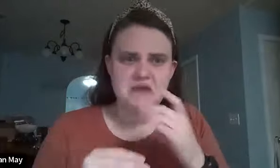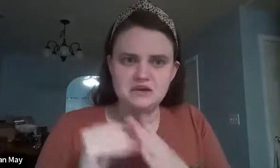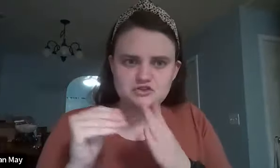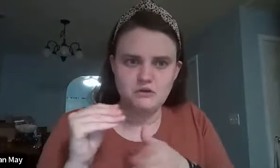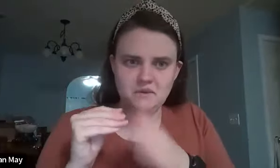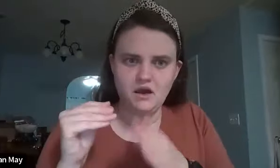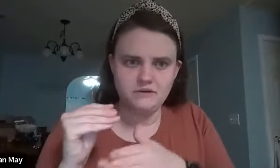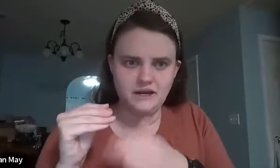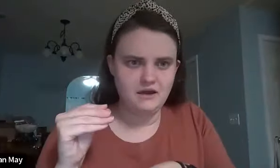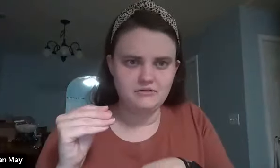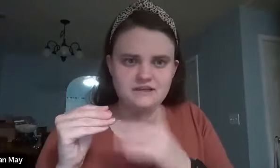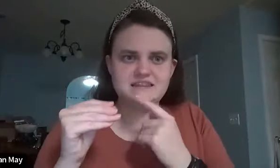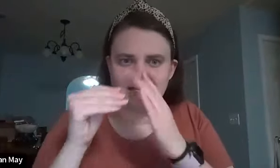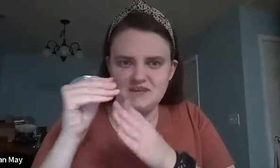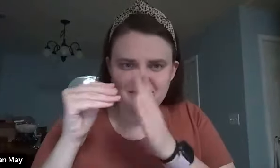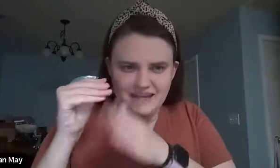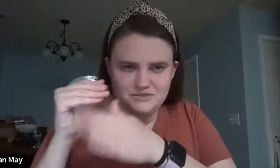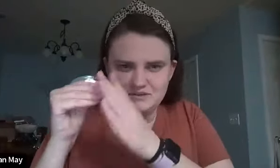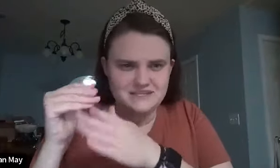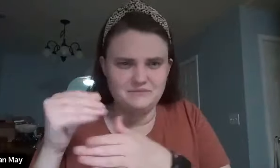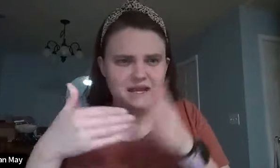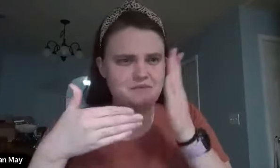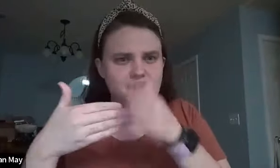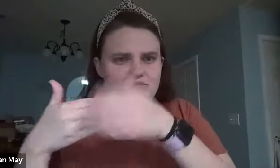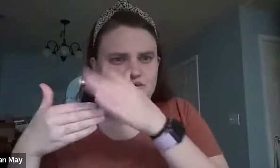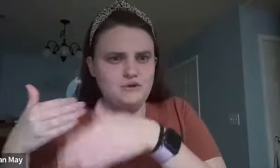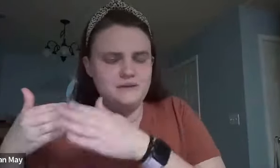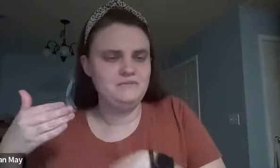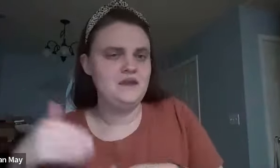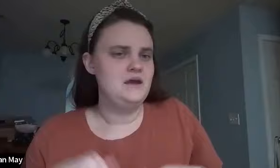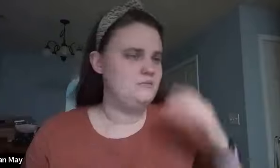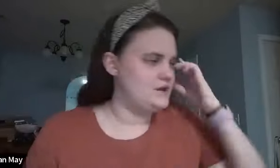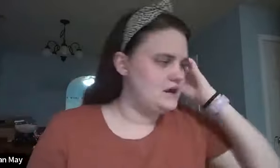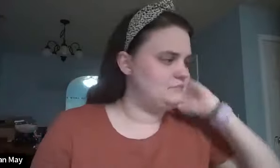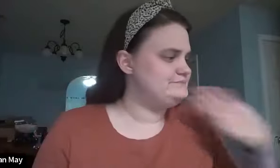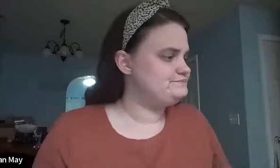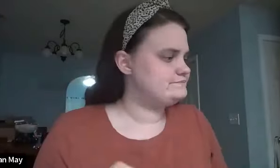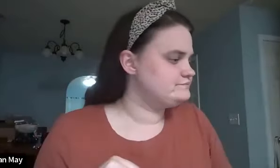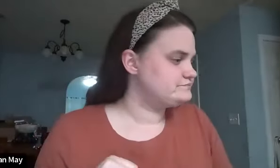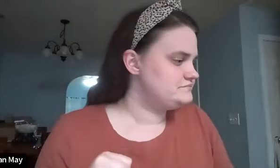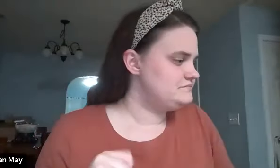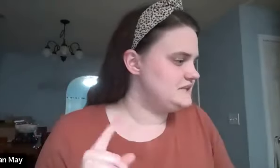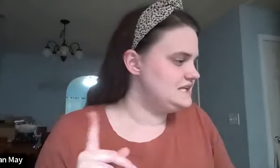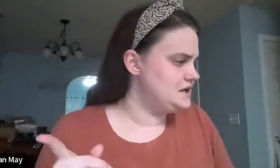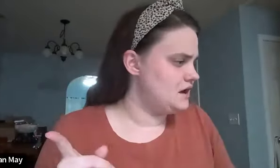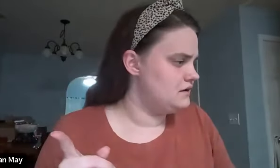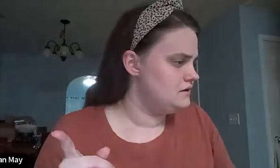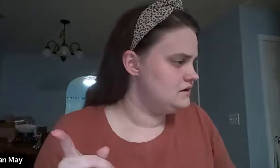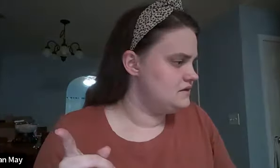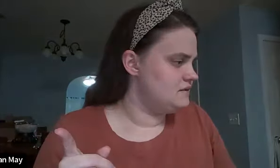tomatoes throwing me off right now. Because I keep thinking like I'm doing this and I'm like, I'm not, I'm doing bread. But yeah. Then we